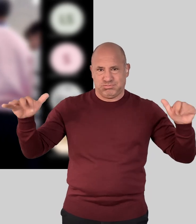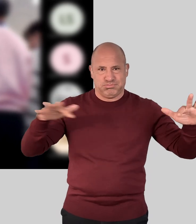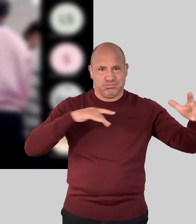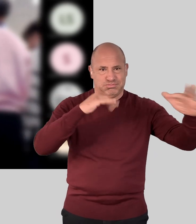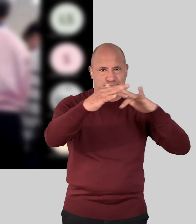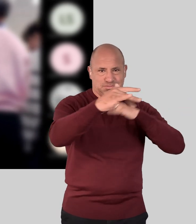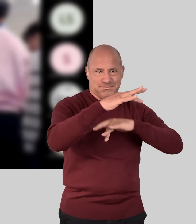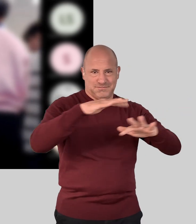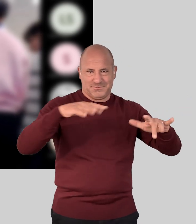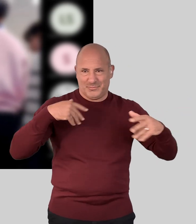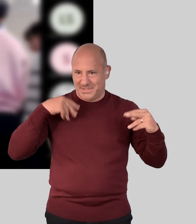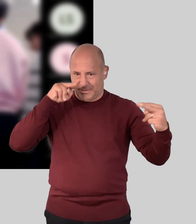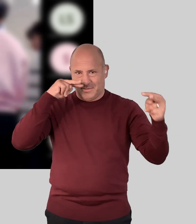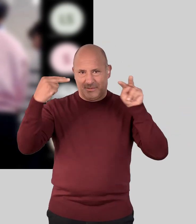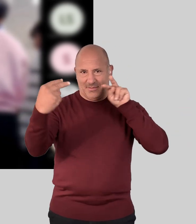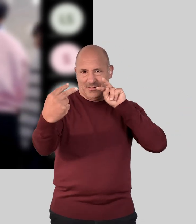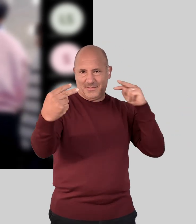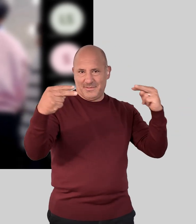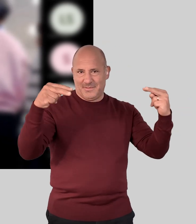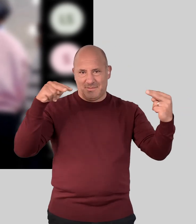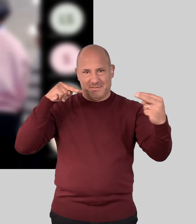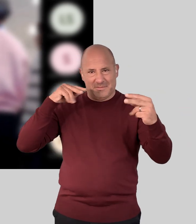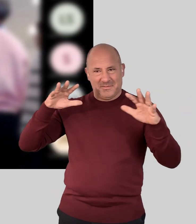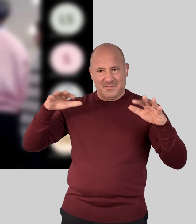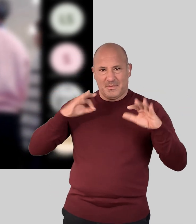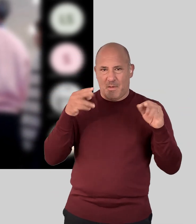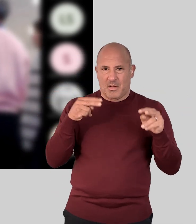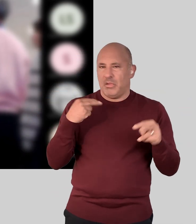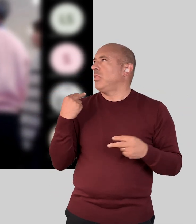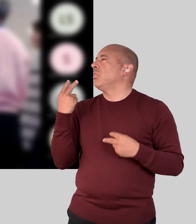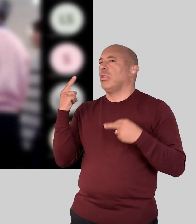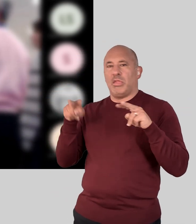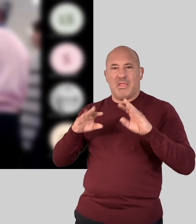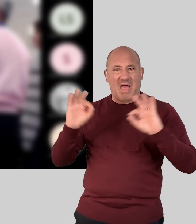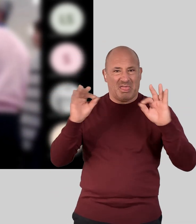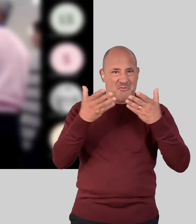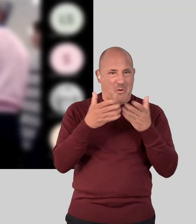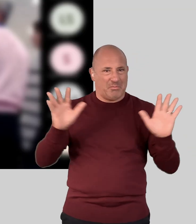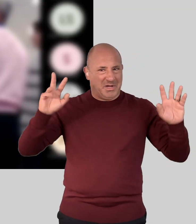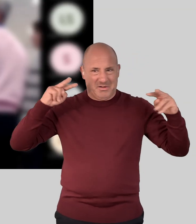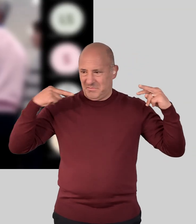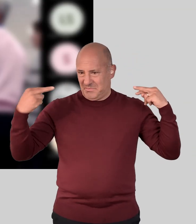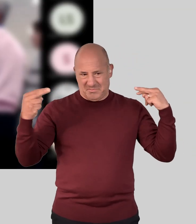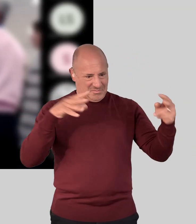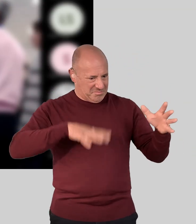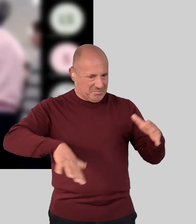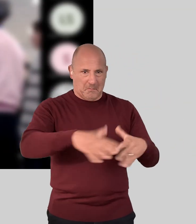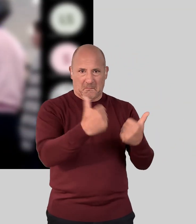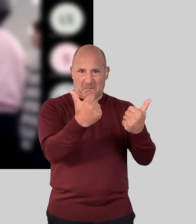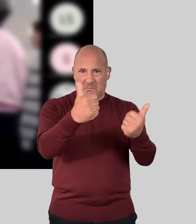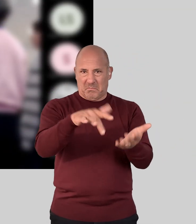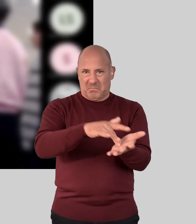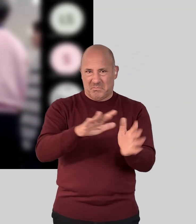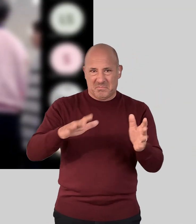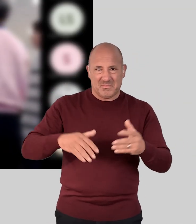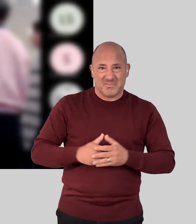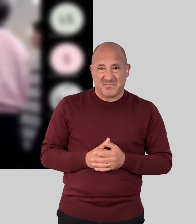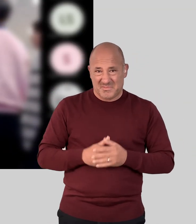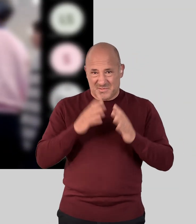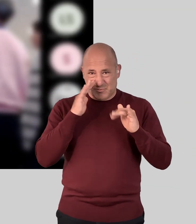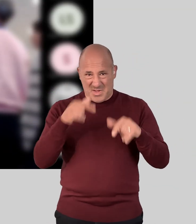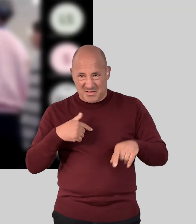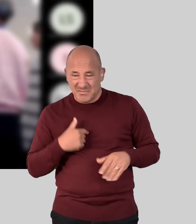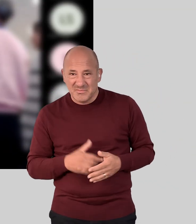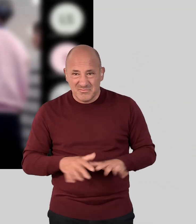all facing each other. This is an open. There's nobody sort of turning away, and it's an open space. And